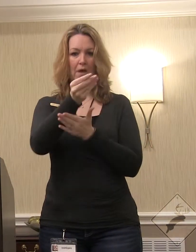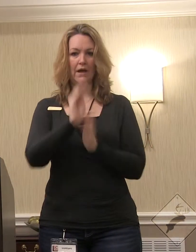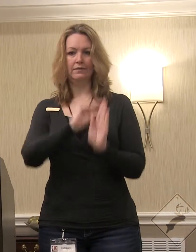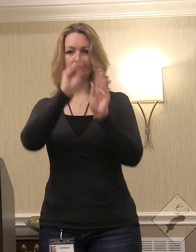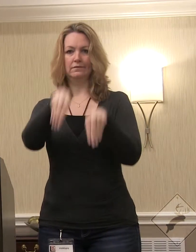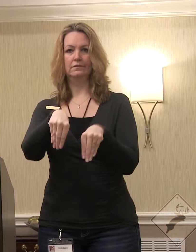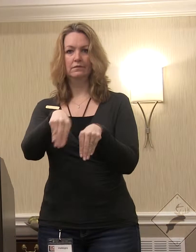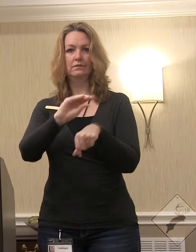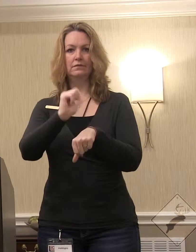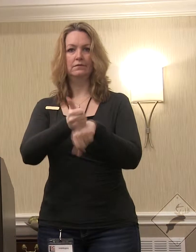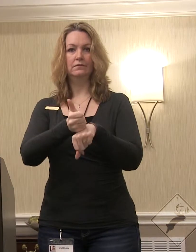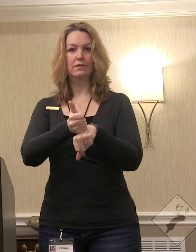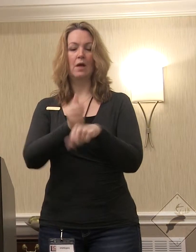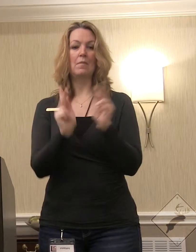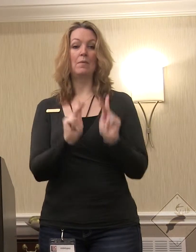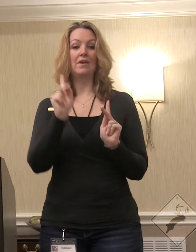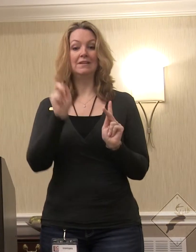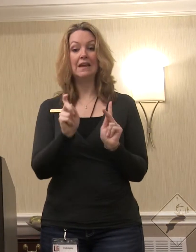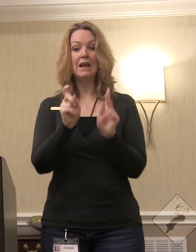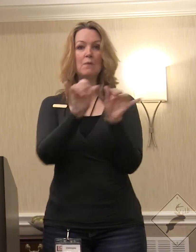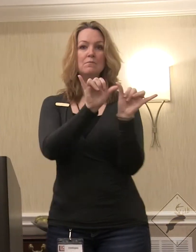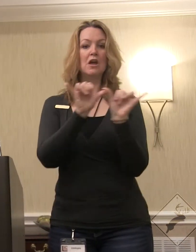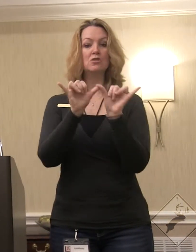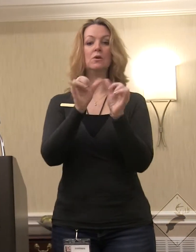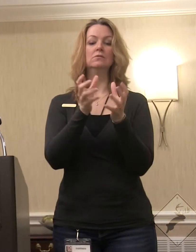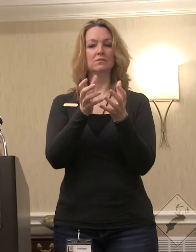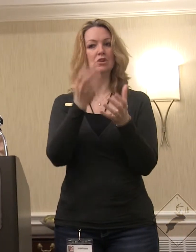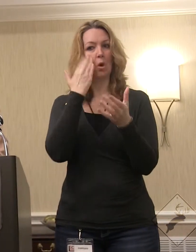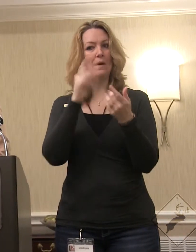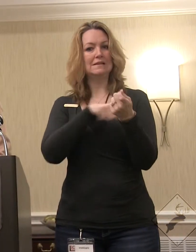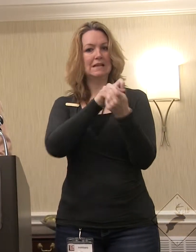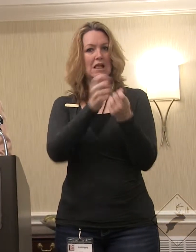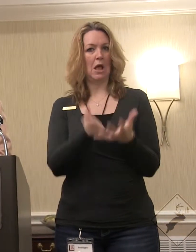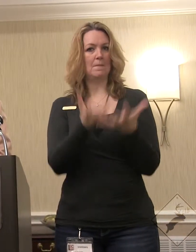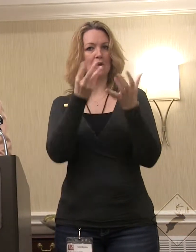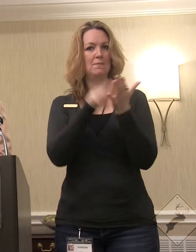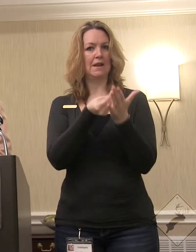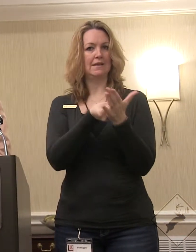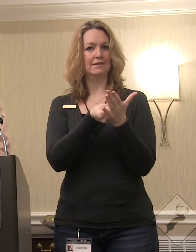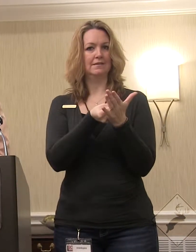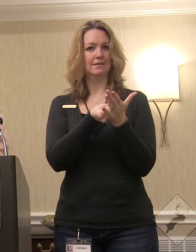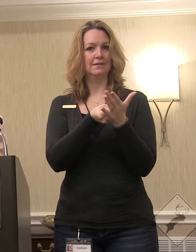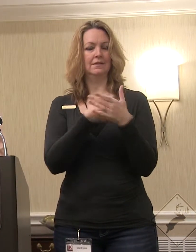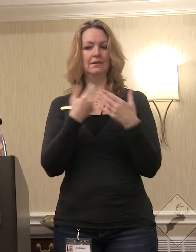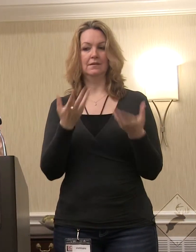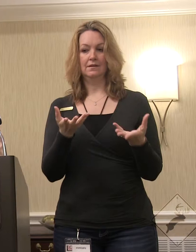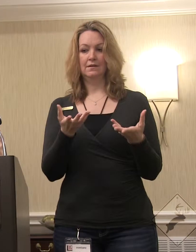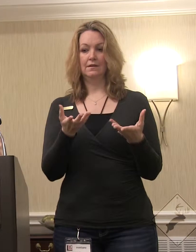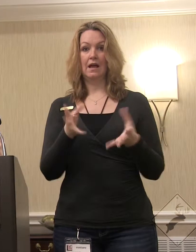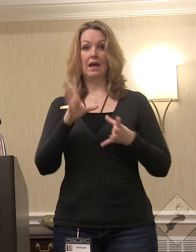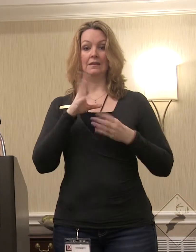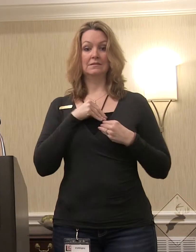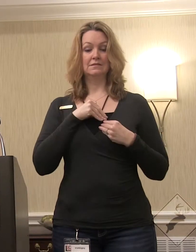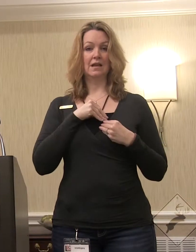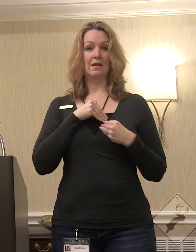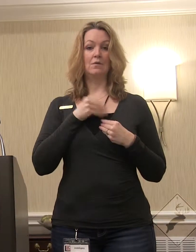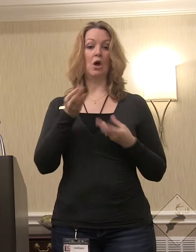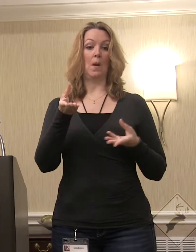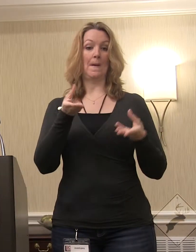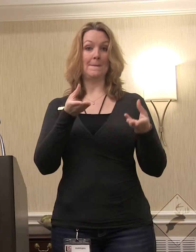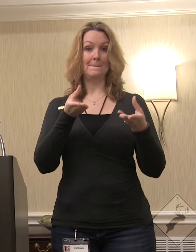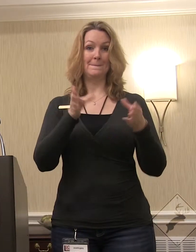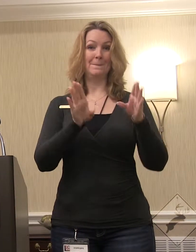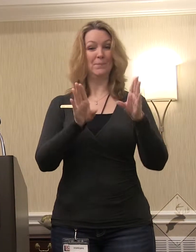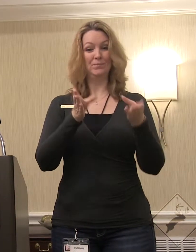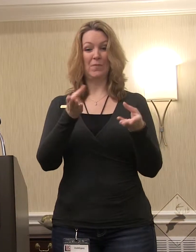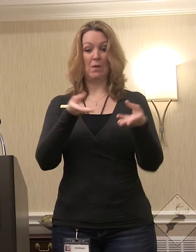in, right? People need a measurable amount of money. Accept barter in your fundraising